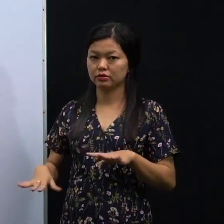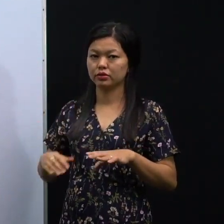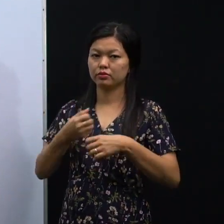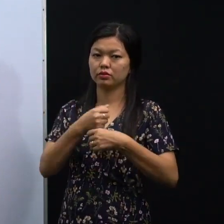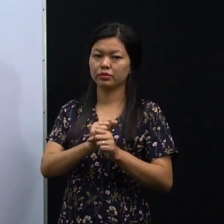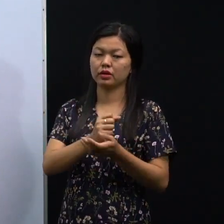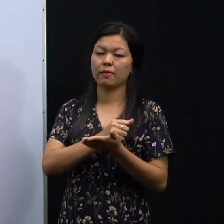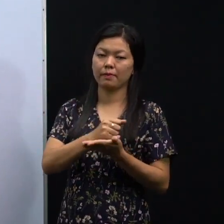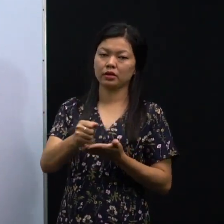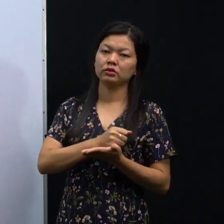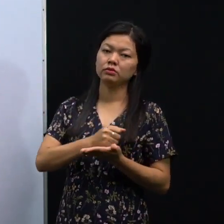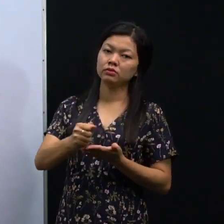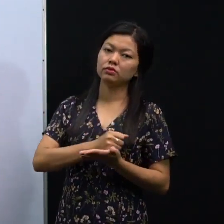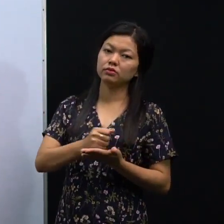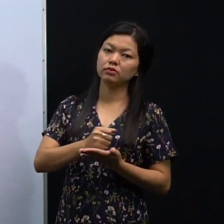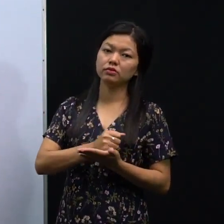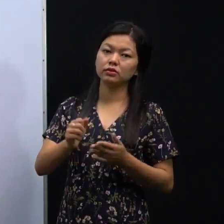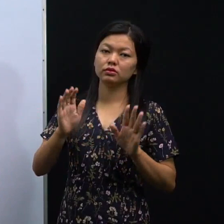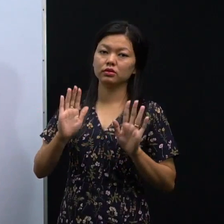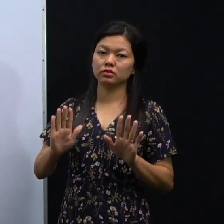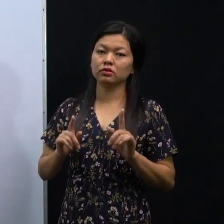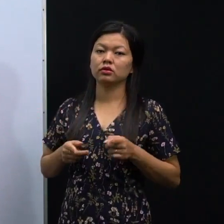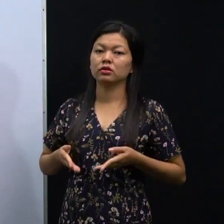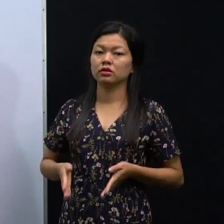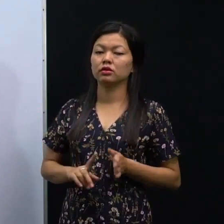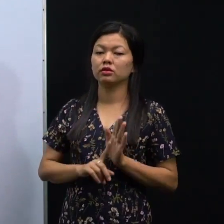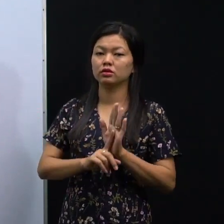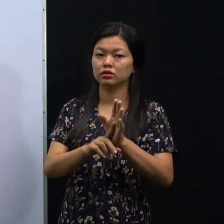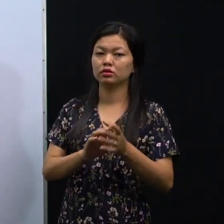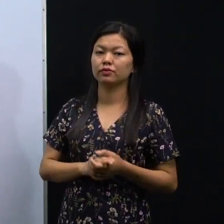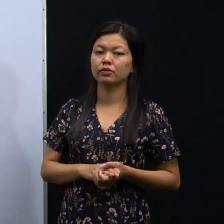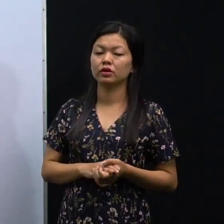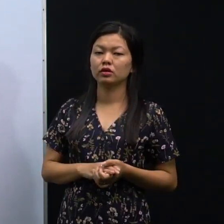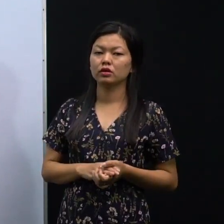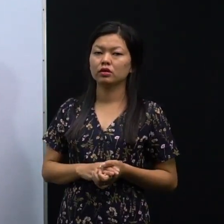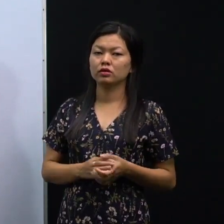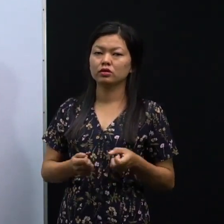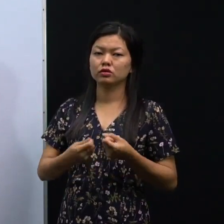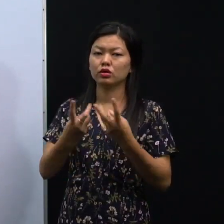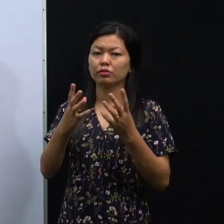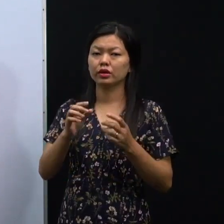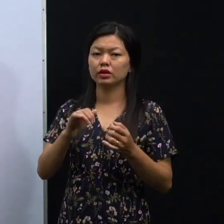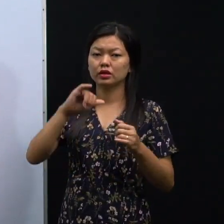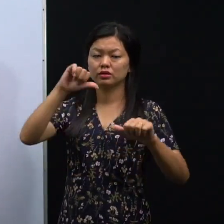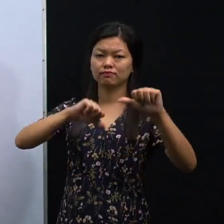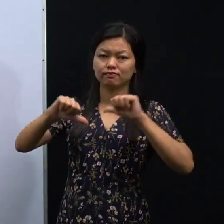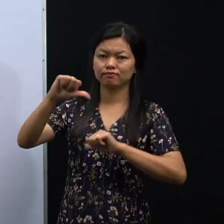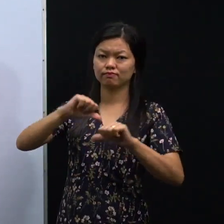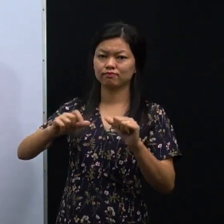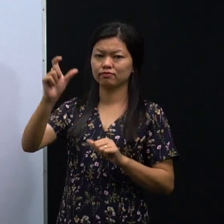scientists like Goldstein and then Thomson and then Rutherford, they came along, right? And then everyone, they